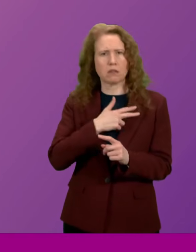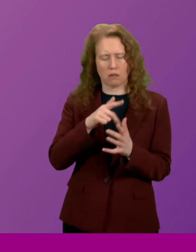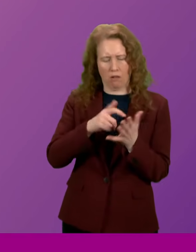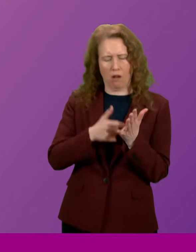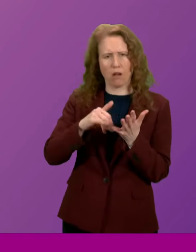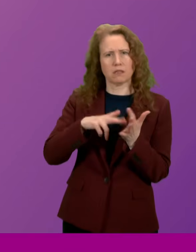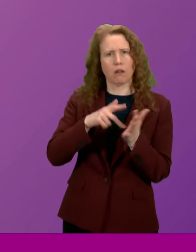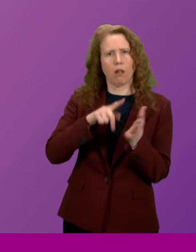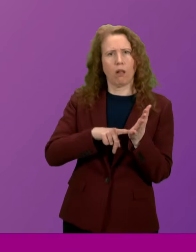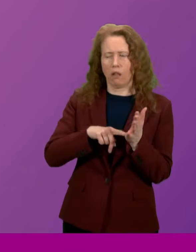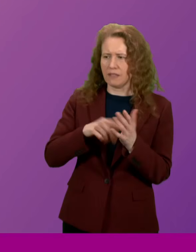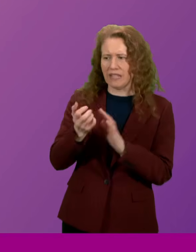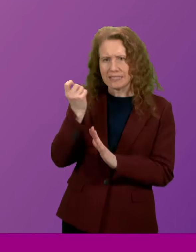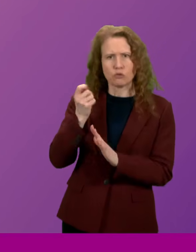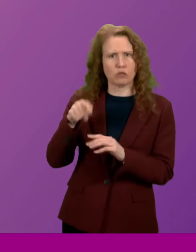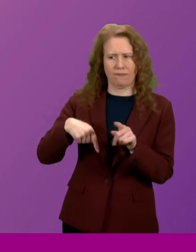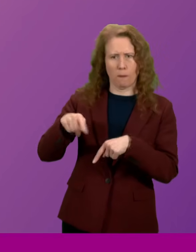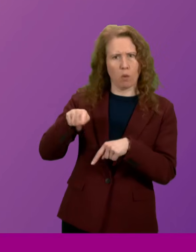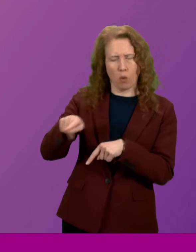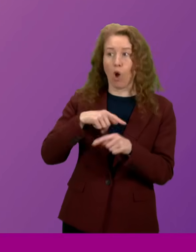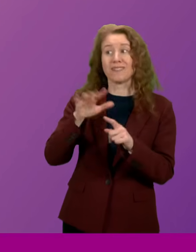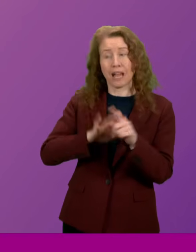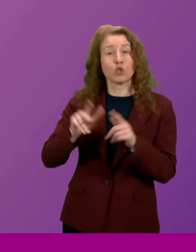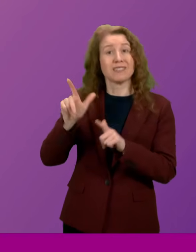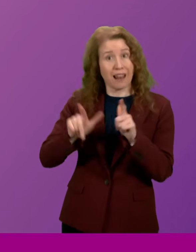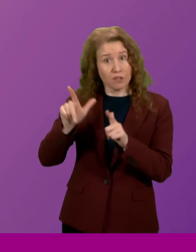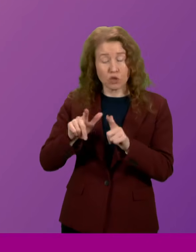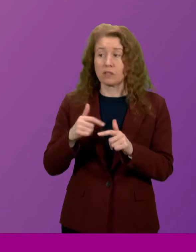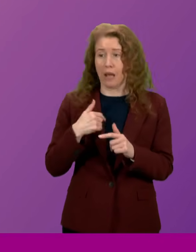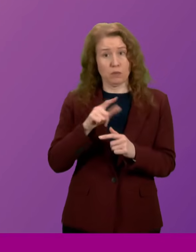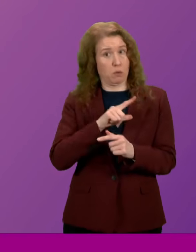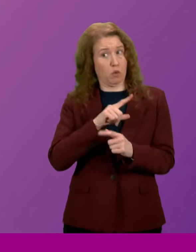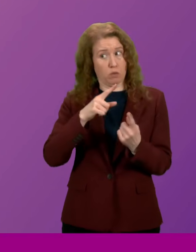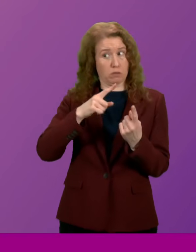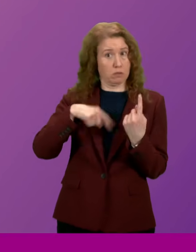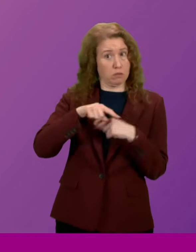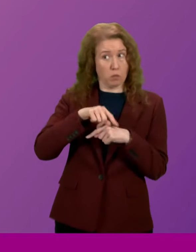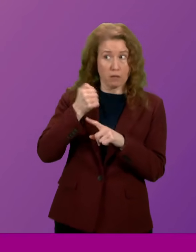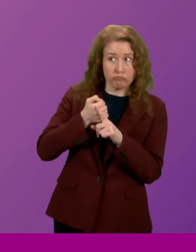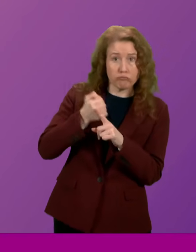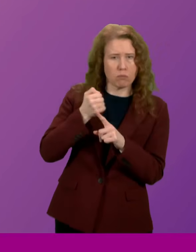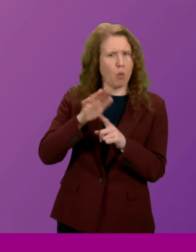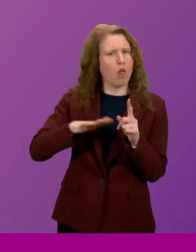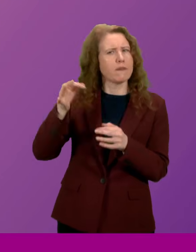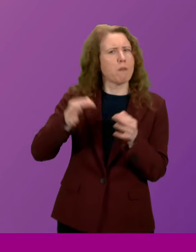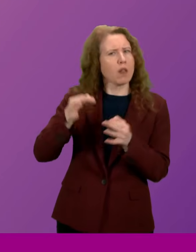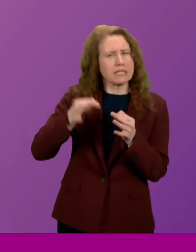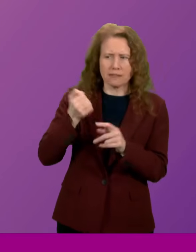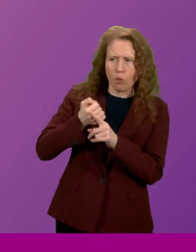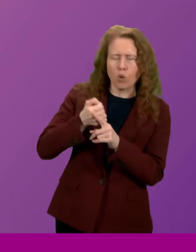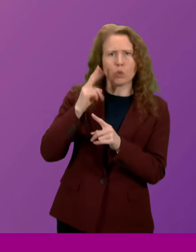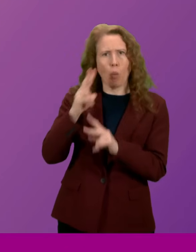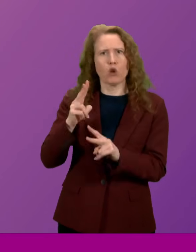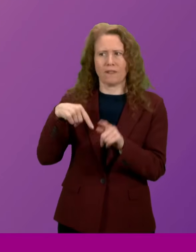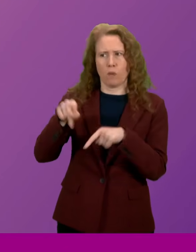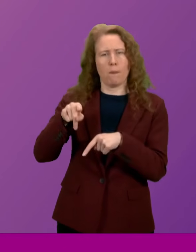free-to-air television. A successful campaign by many of us in the SNP and indeed across the political spectrum. As the current